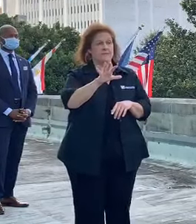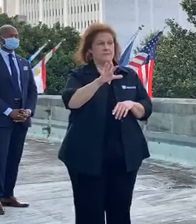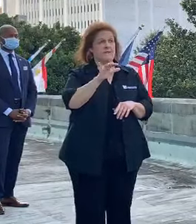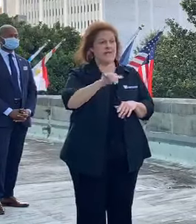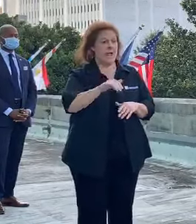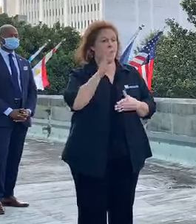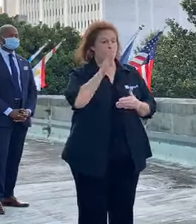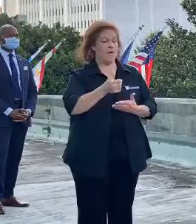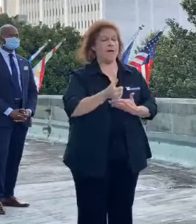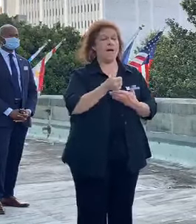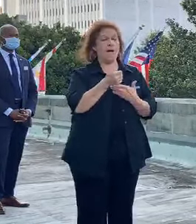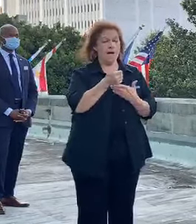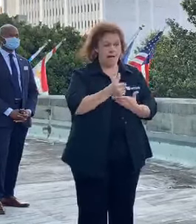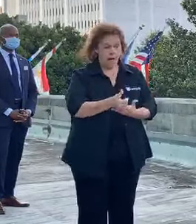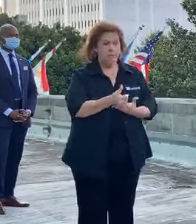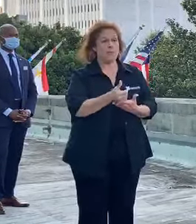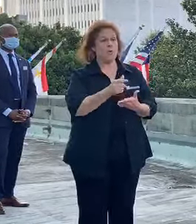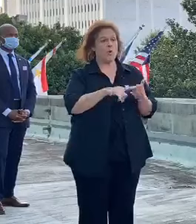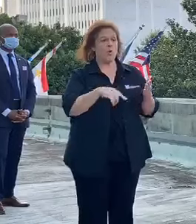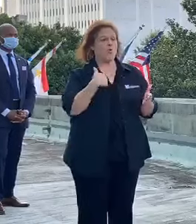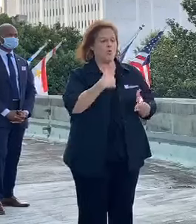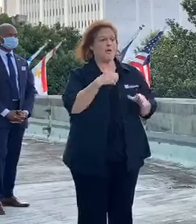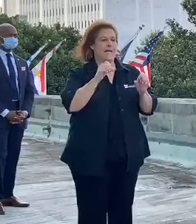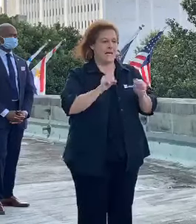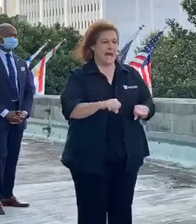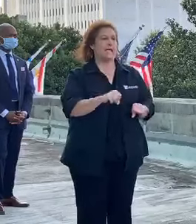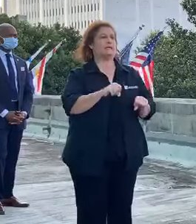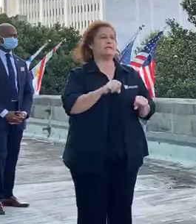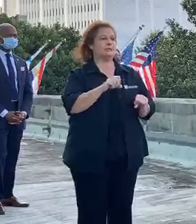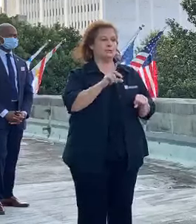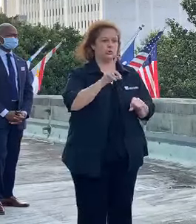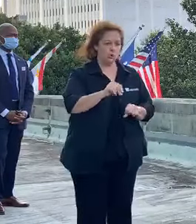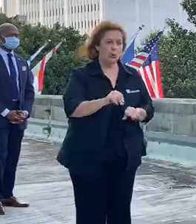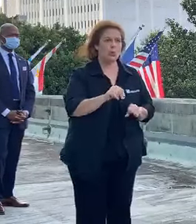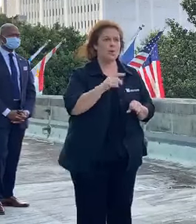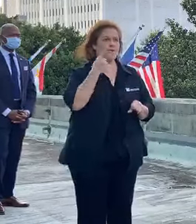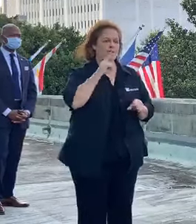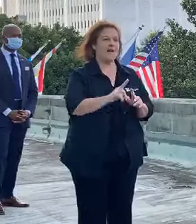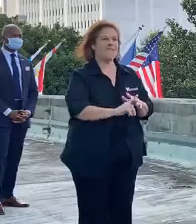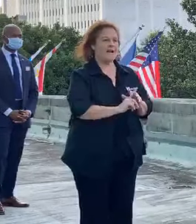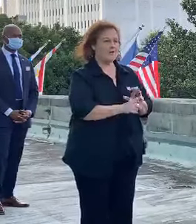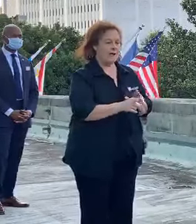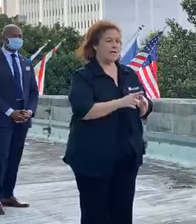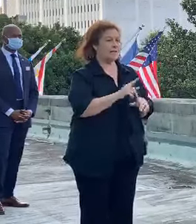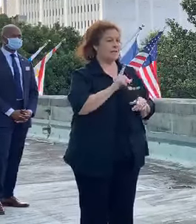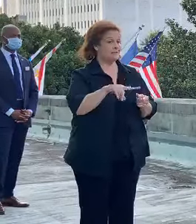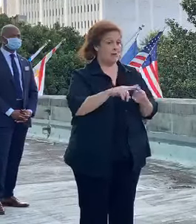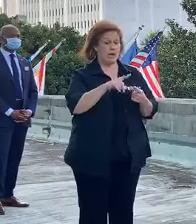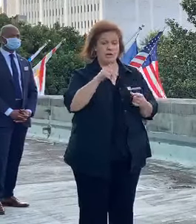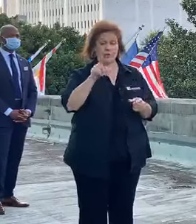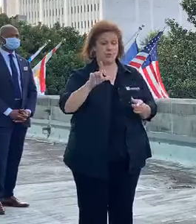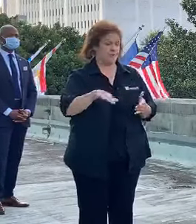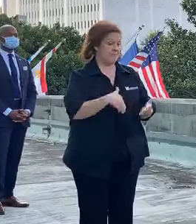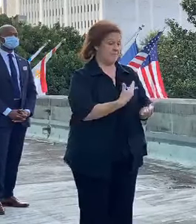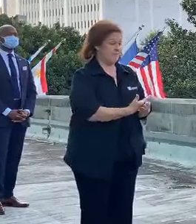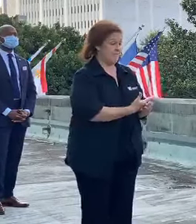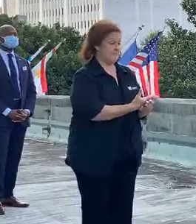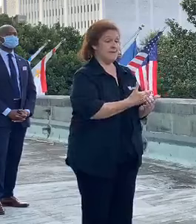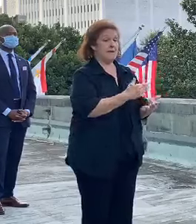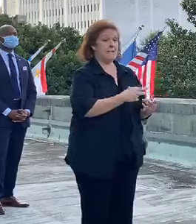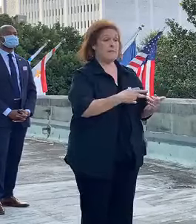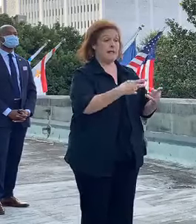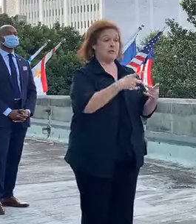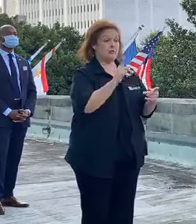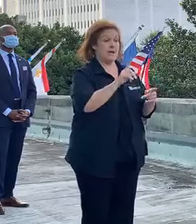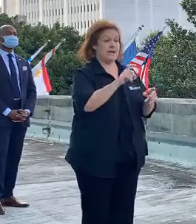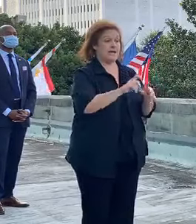aid in what we can do as far as moving people. But yes, social distancing from the time you walk up to the evacu spot to the time you're in the